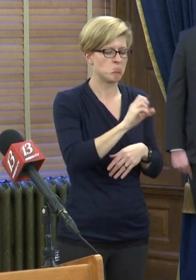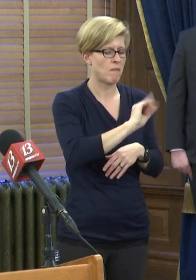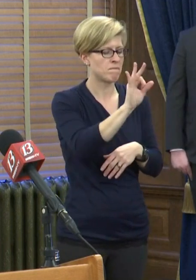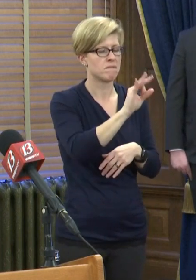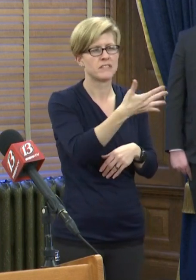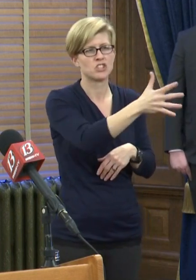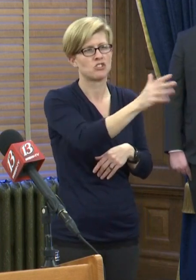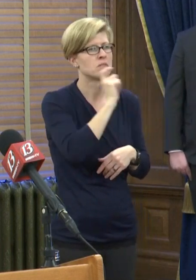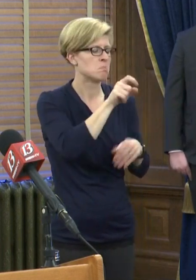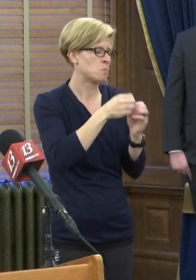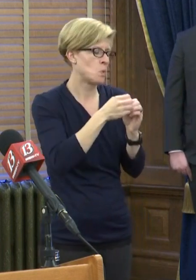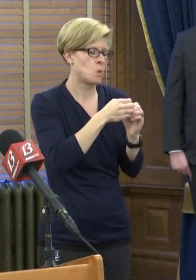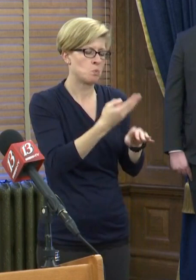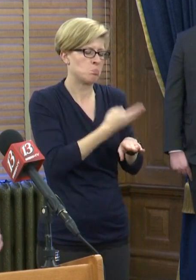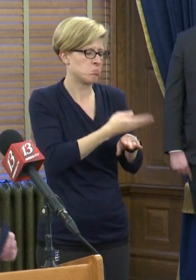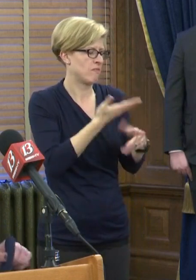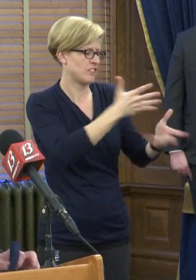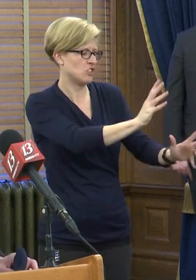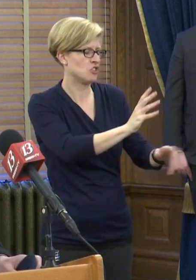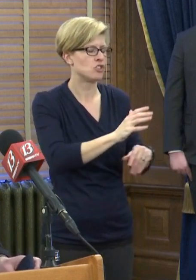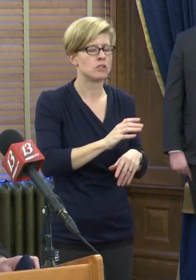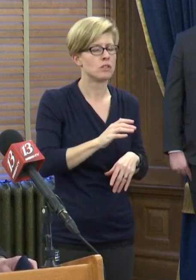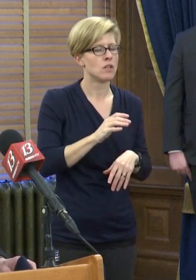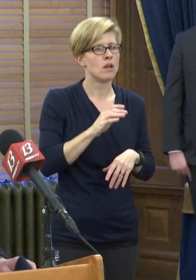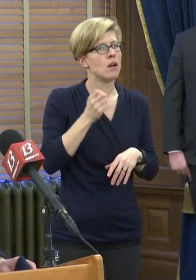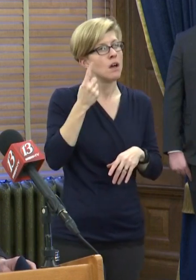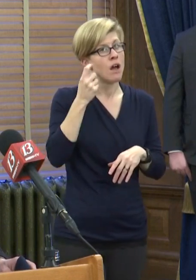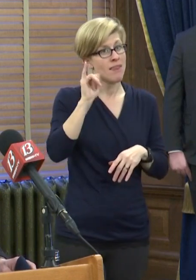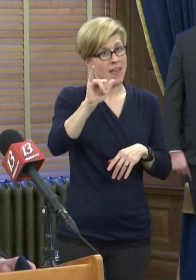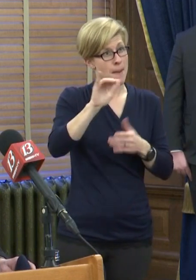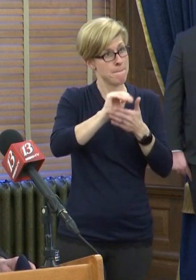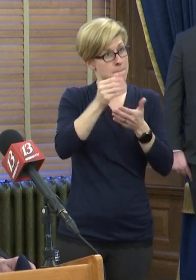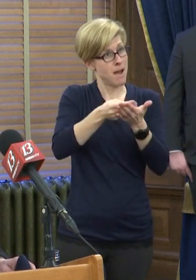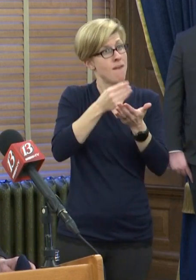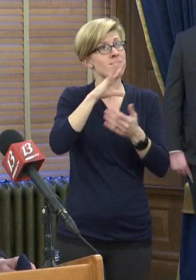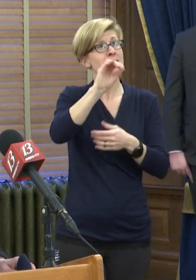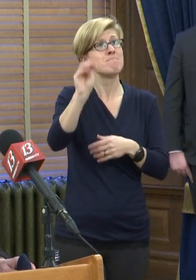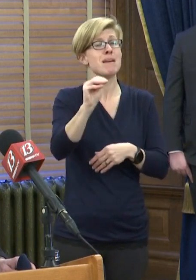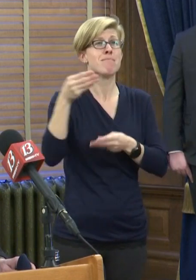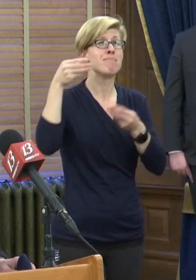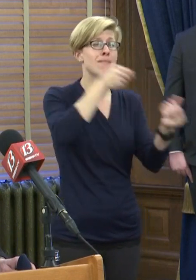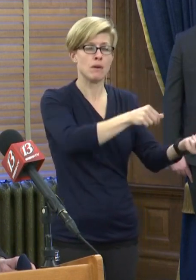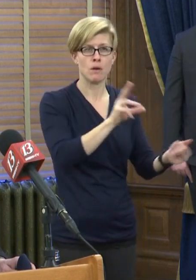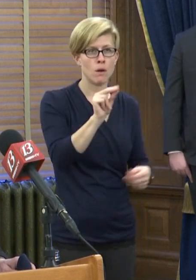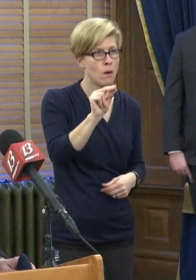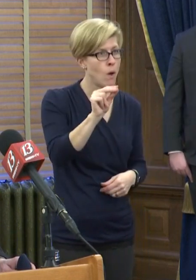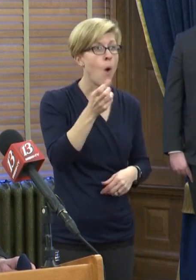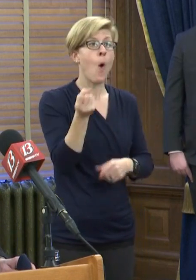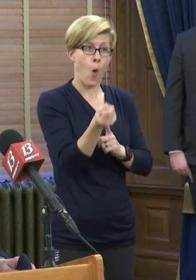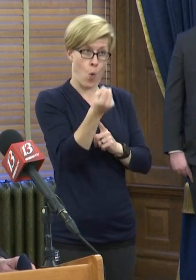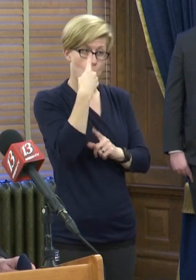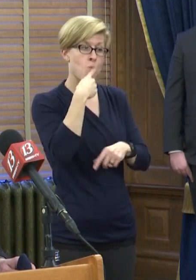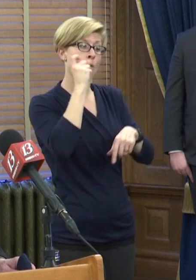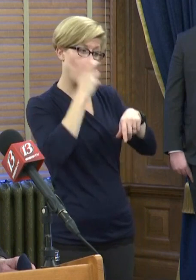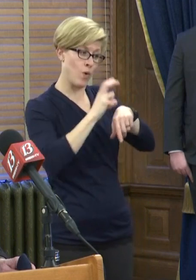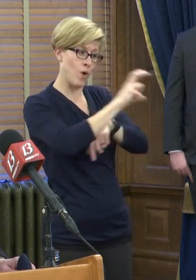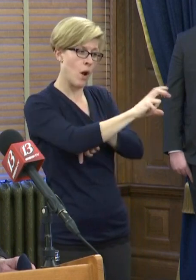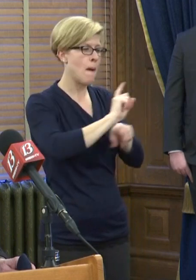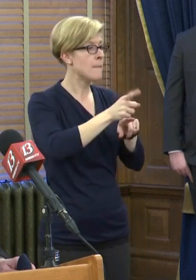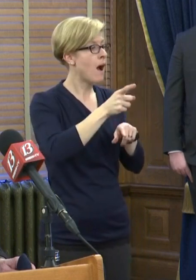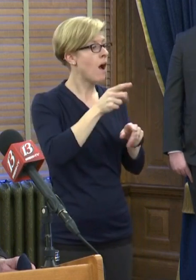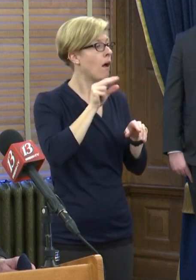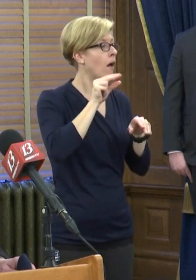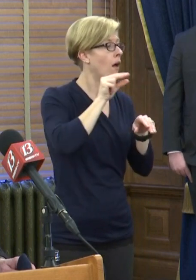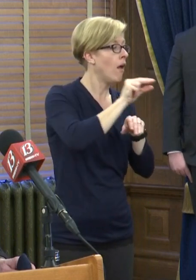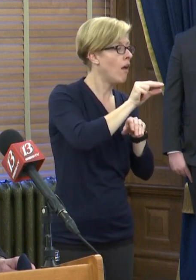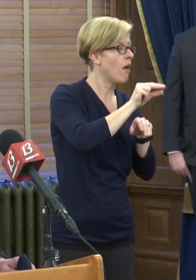no more. That was it. And so the money was not spent to upgrade. We